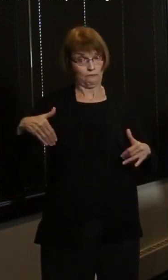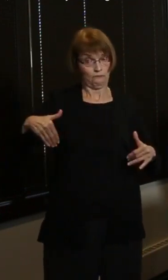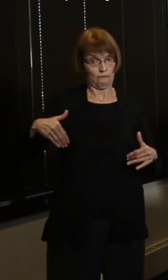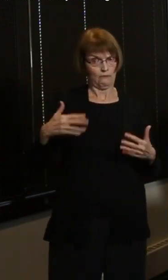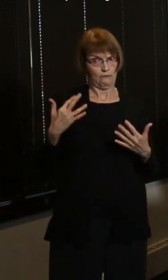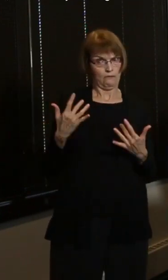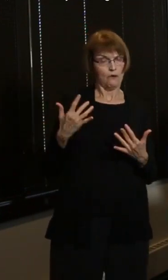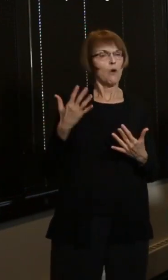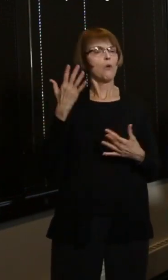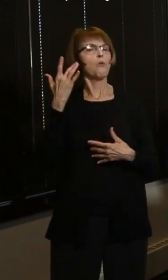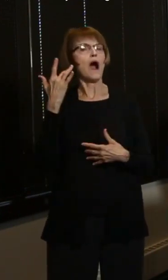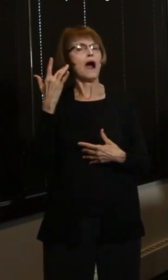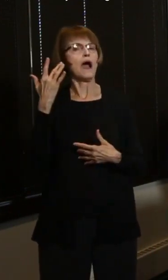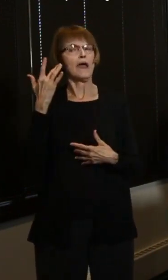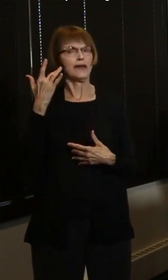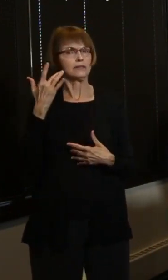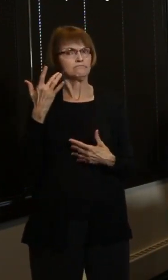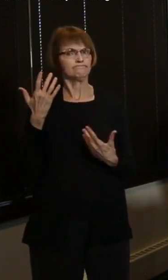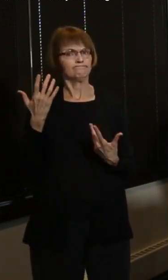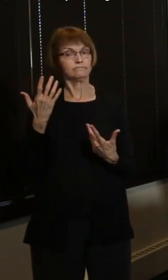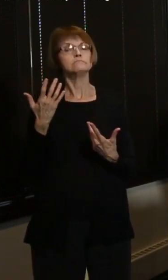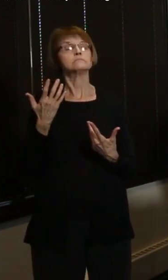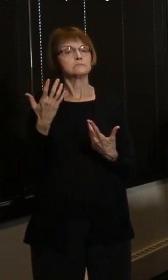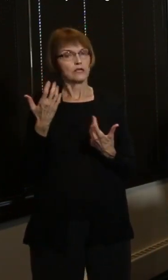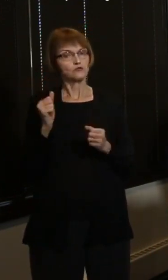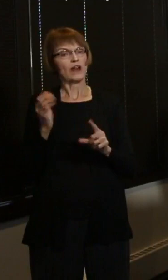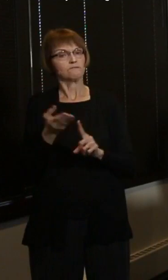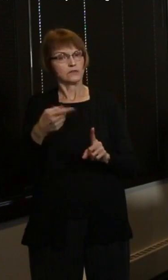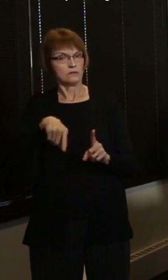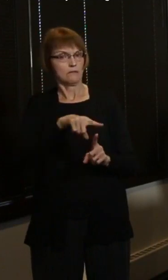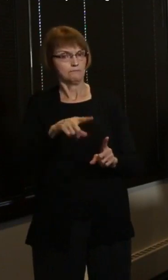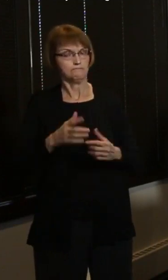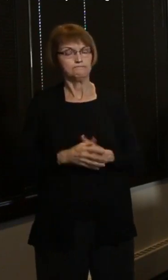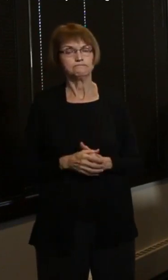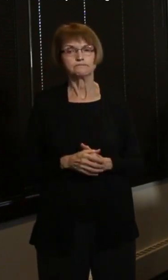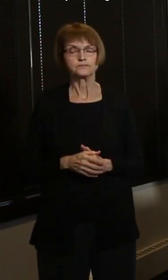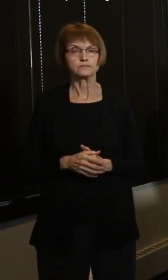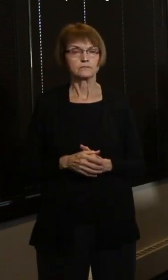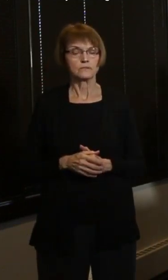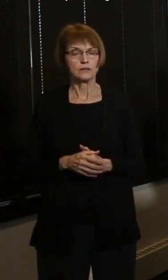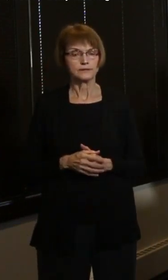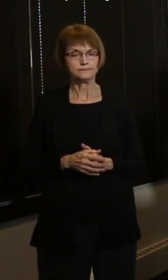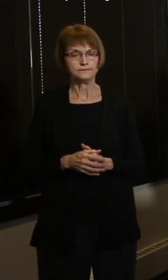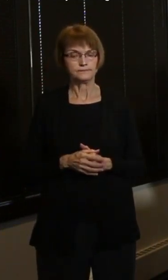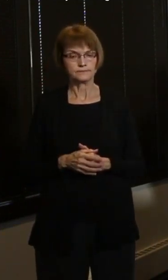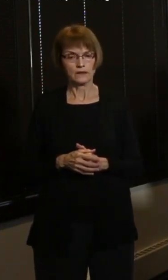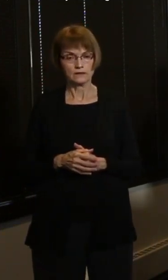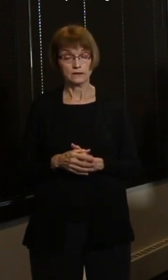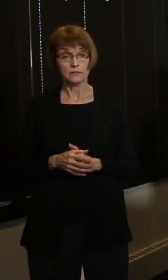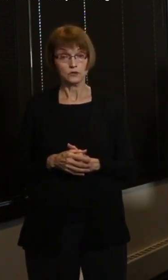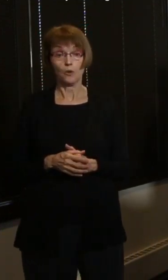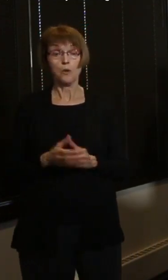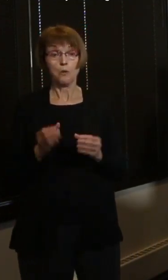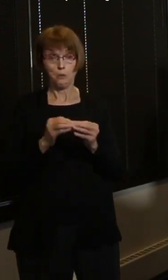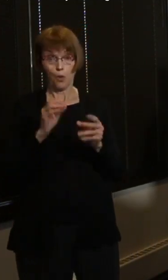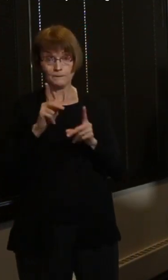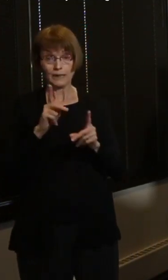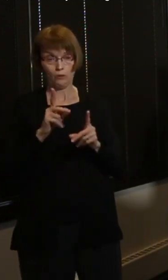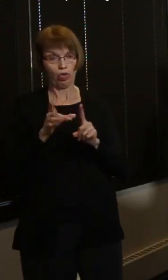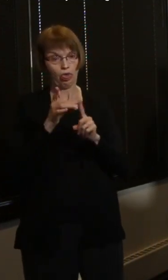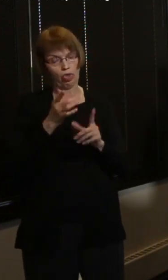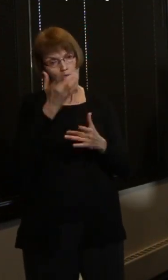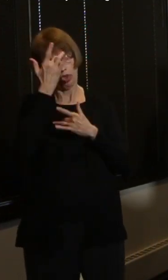focus efforts on getting more people vaccinated. Are the rising case numbers associated with